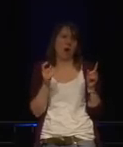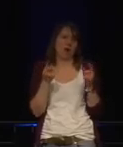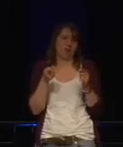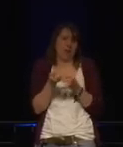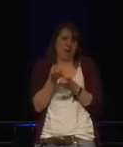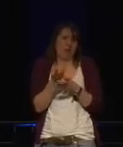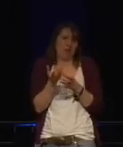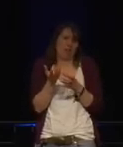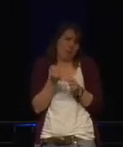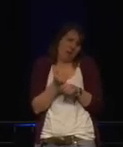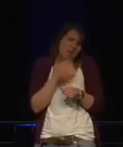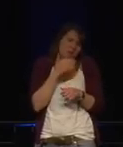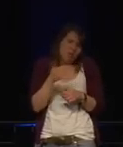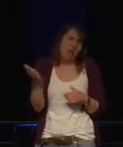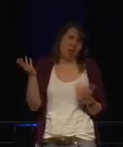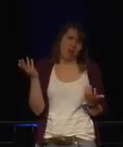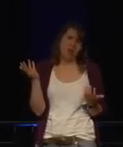here